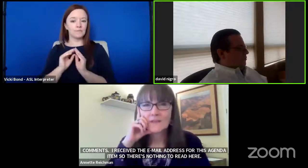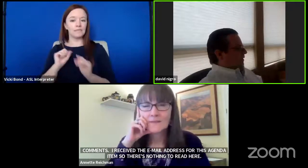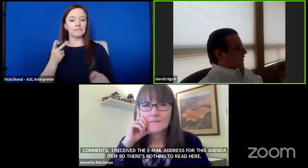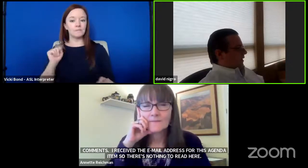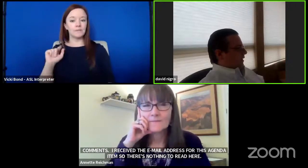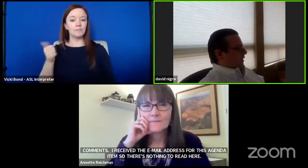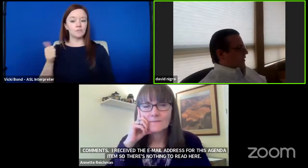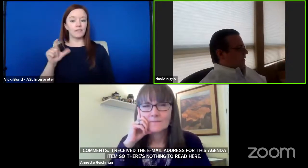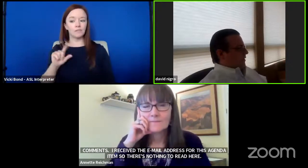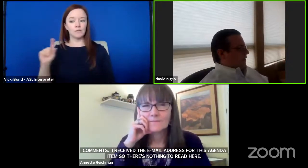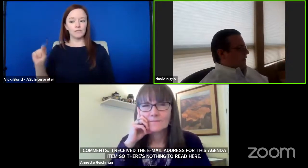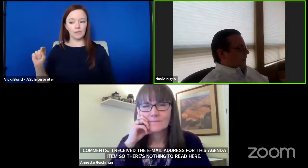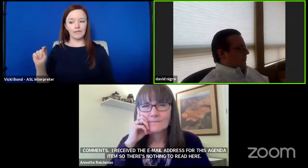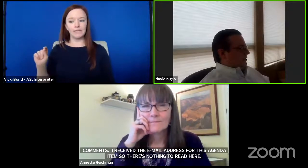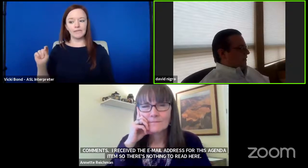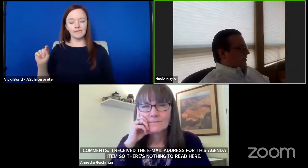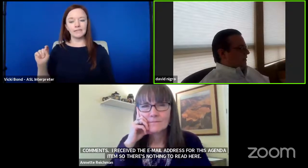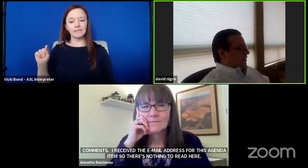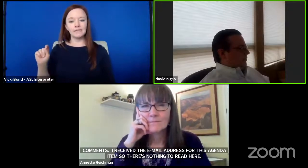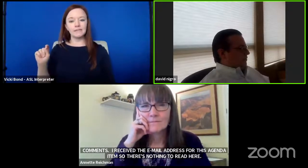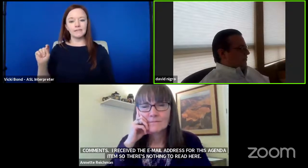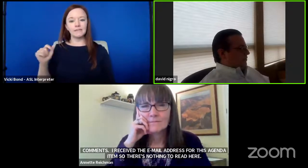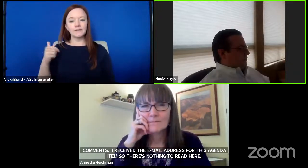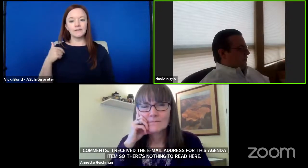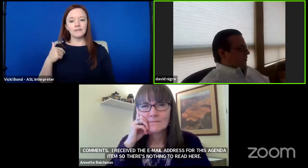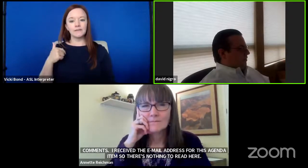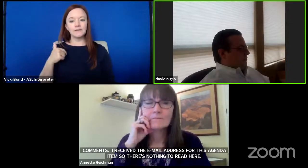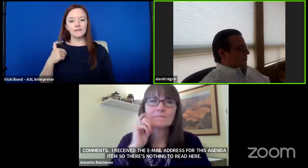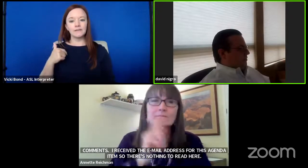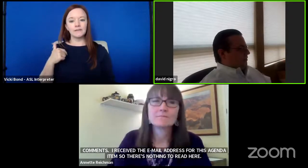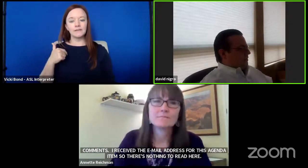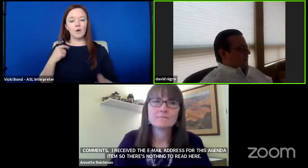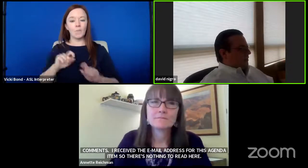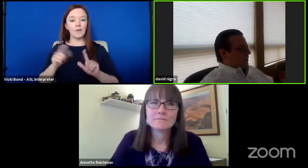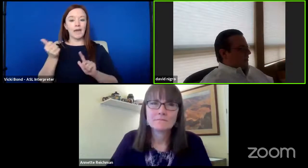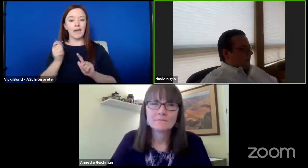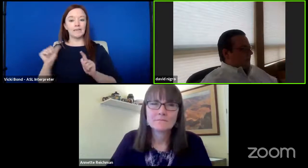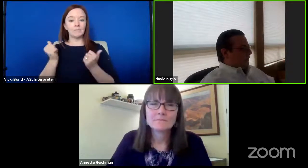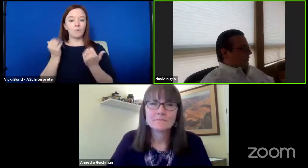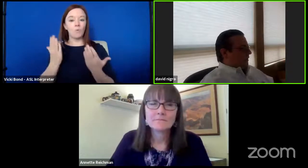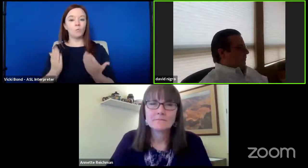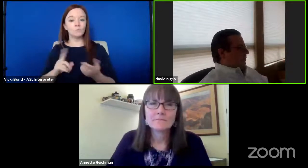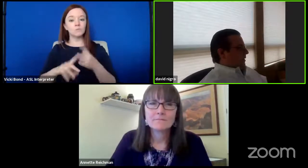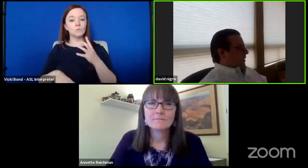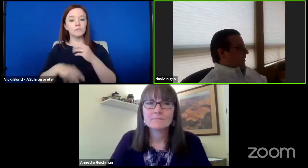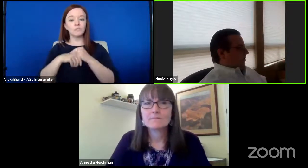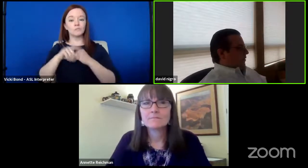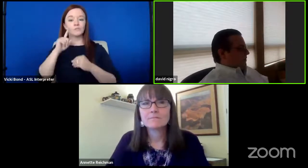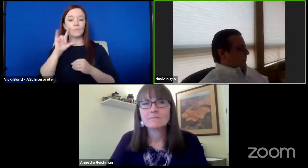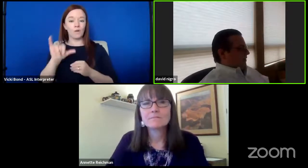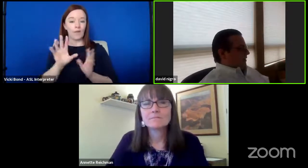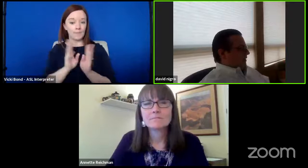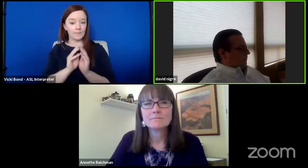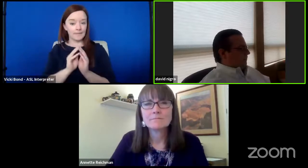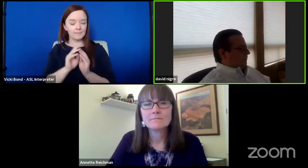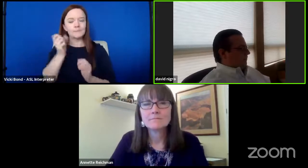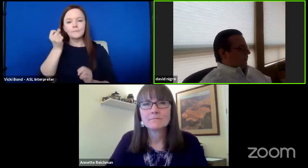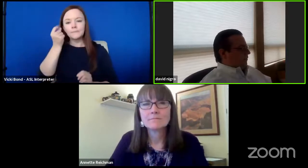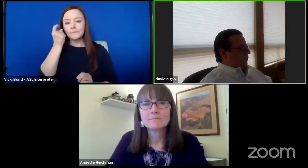2020. I'd open it up to any proposals for additions to the agenda for that meeting. I will note in terms of